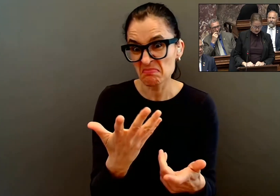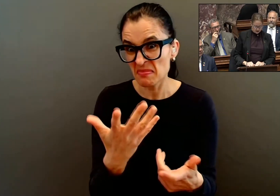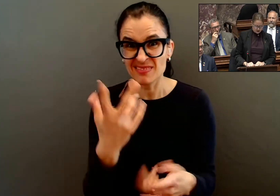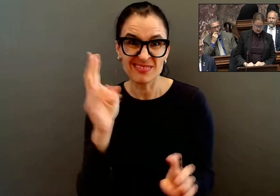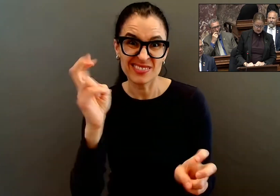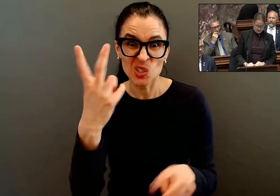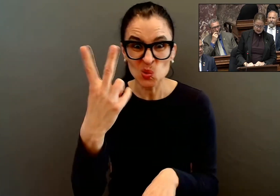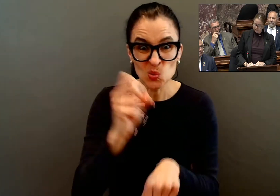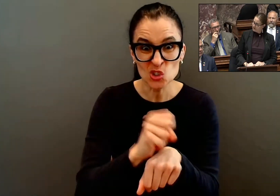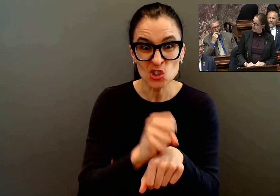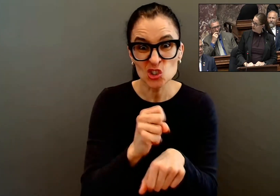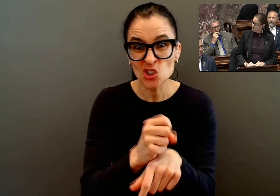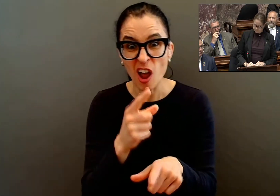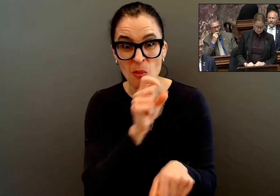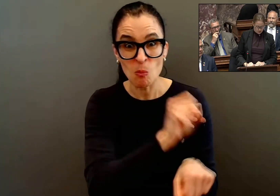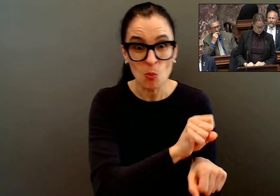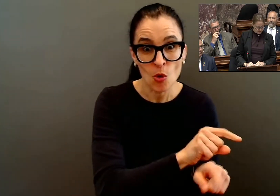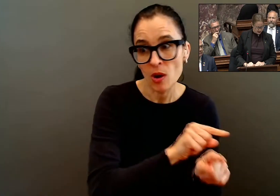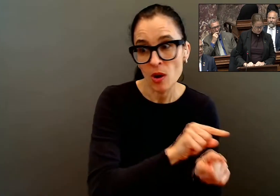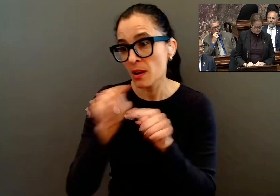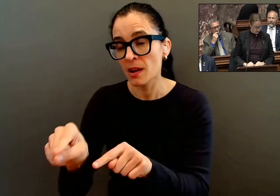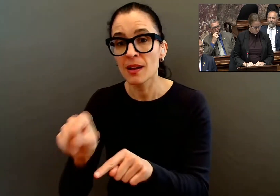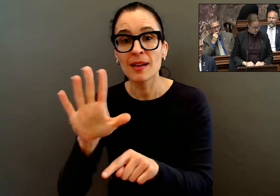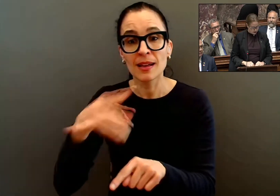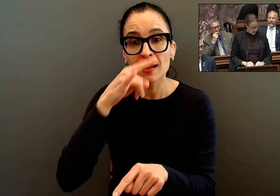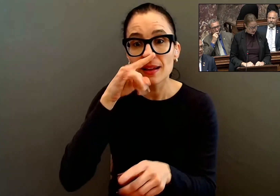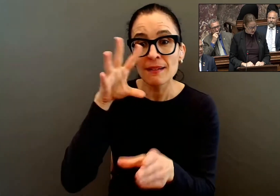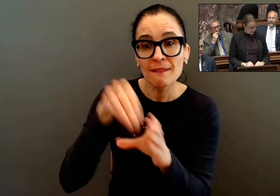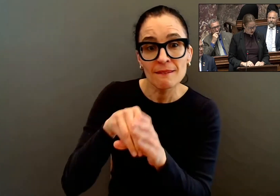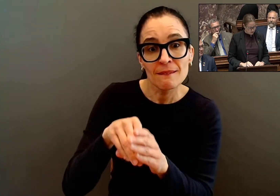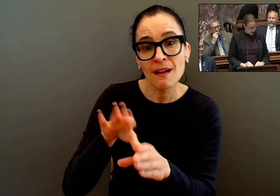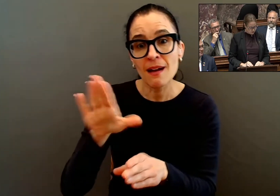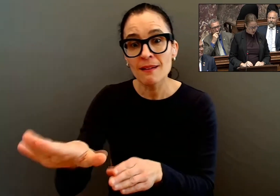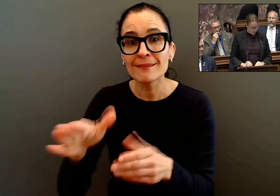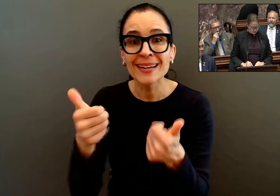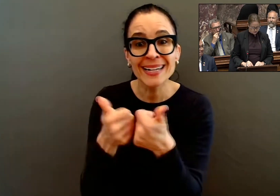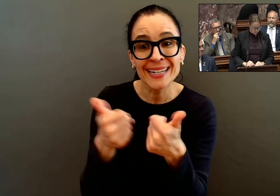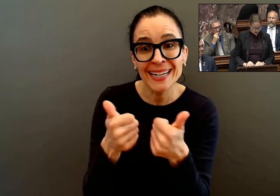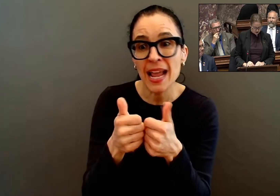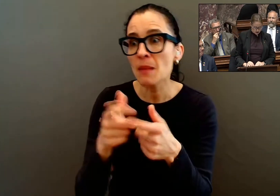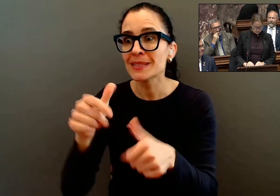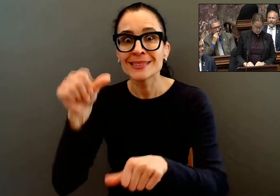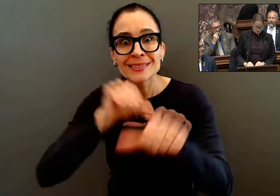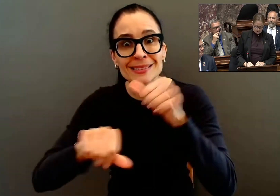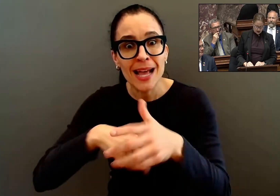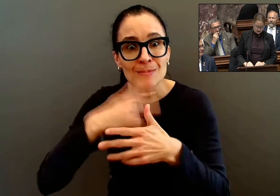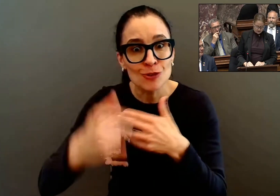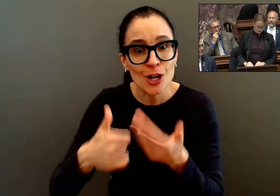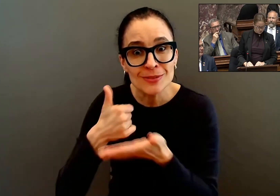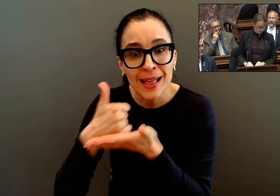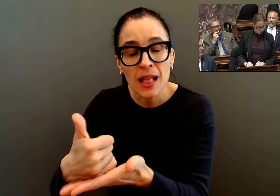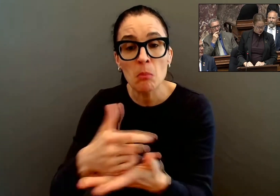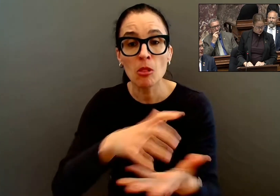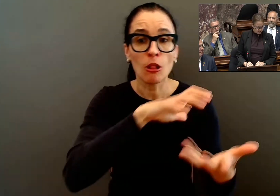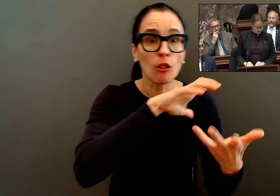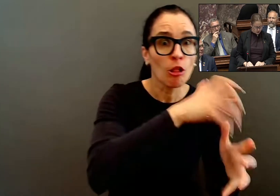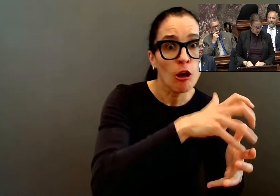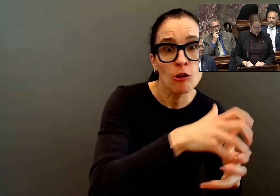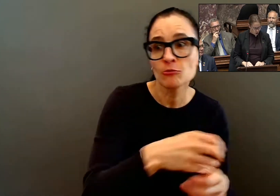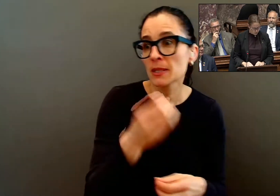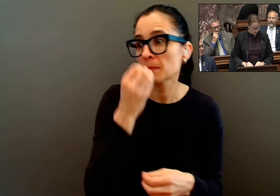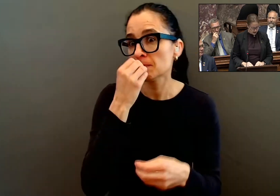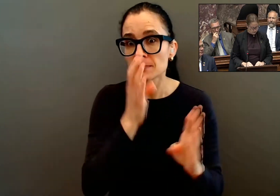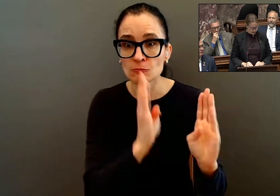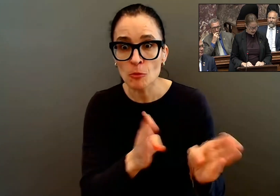prep all lunch and dinners the next day, we stand with you. To the single mom who holds 3 jobs while going back to school, who does their